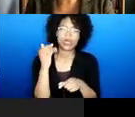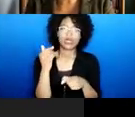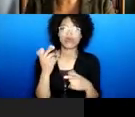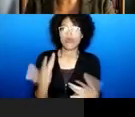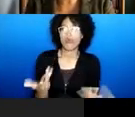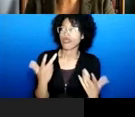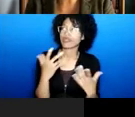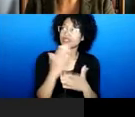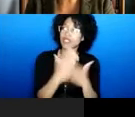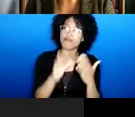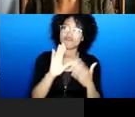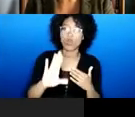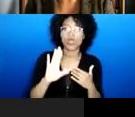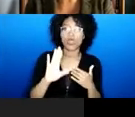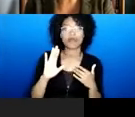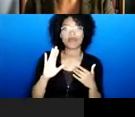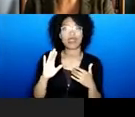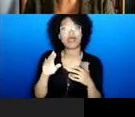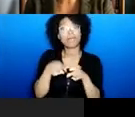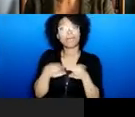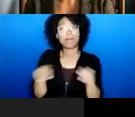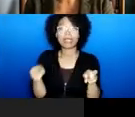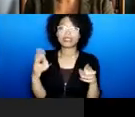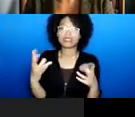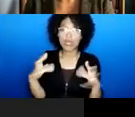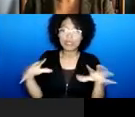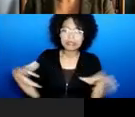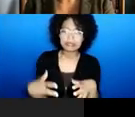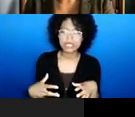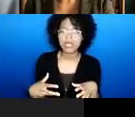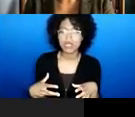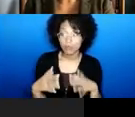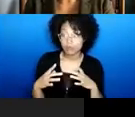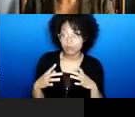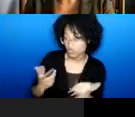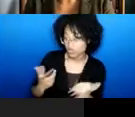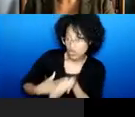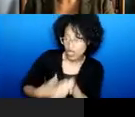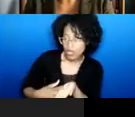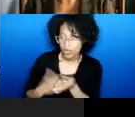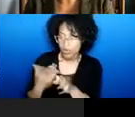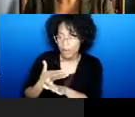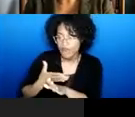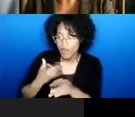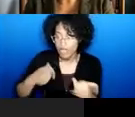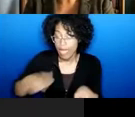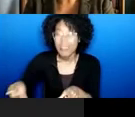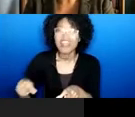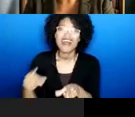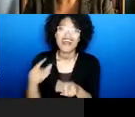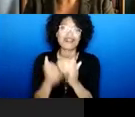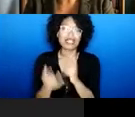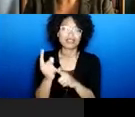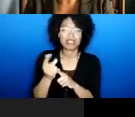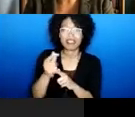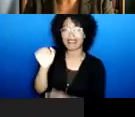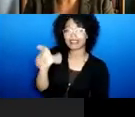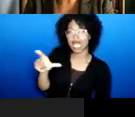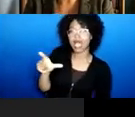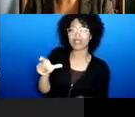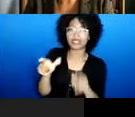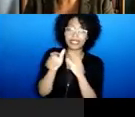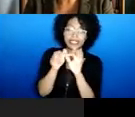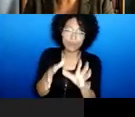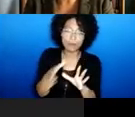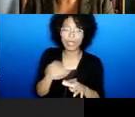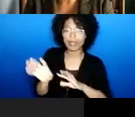want to get together and touch base beforehand. And so there's going to be some last minute floaters that are ASL interpreters and captioners